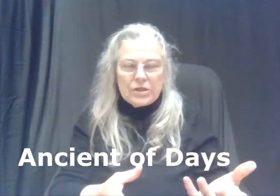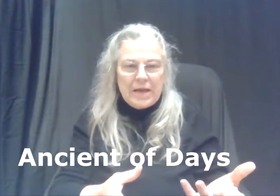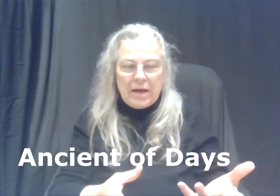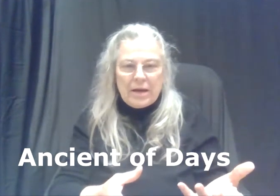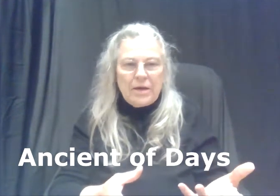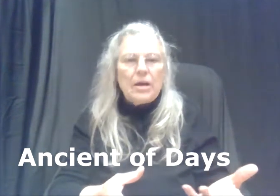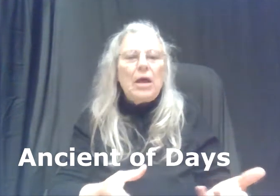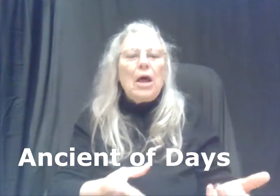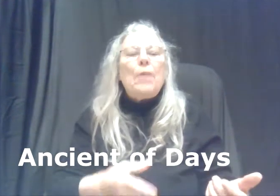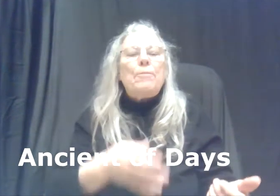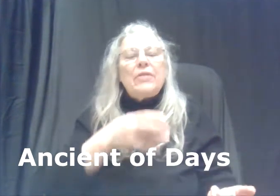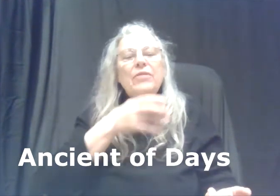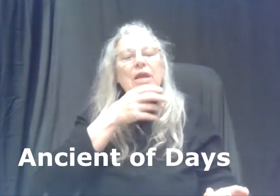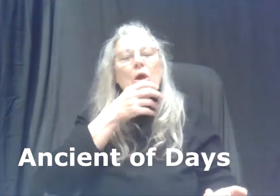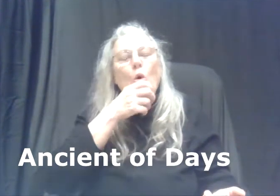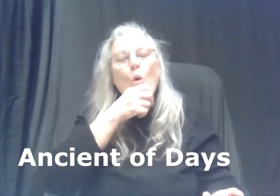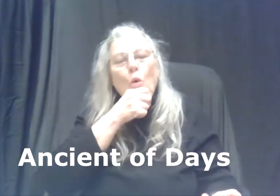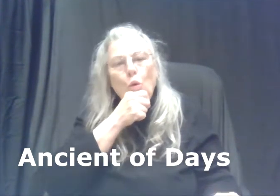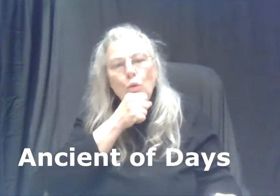it, but the old